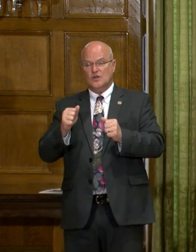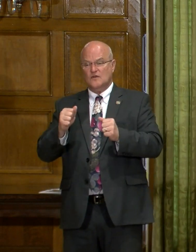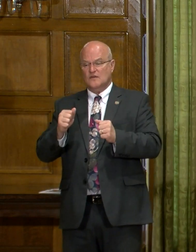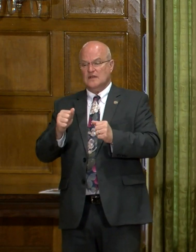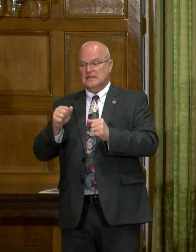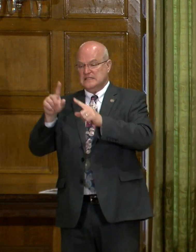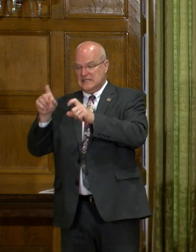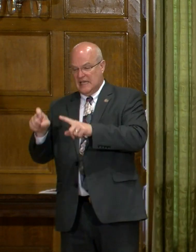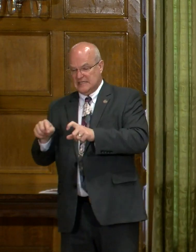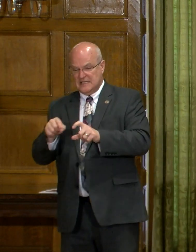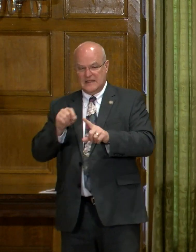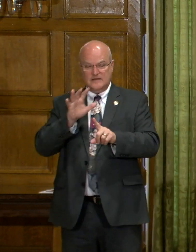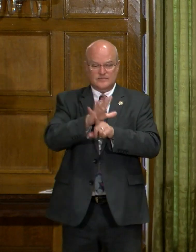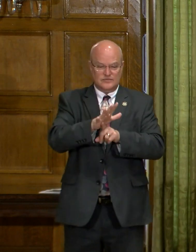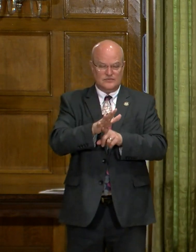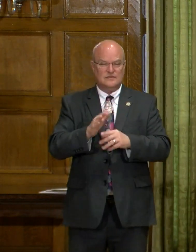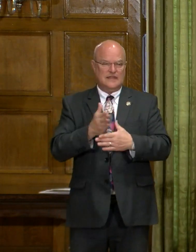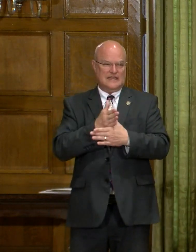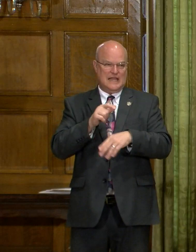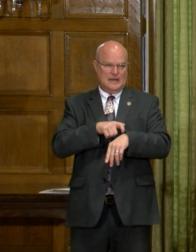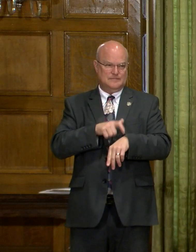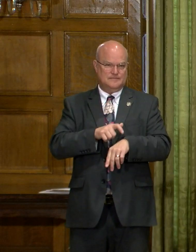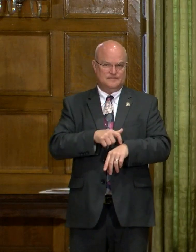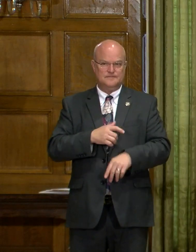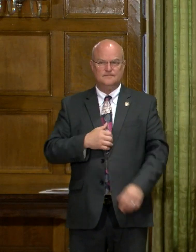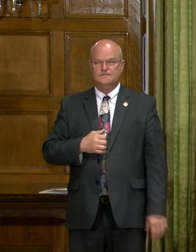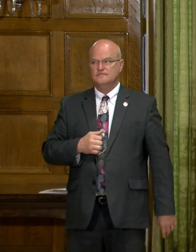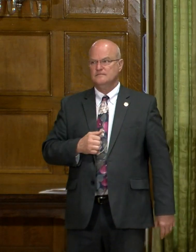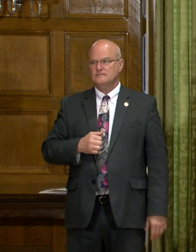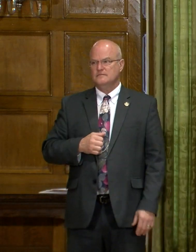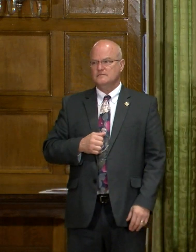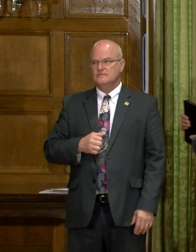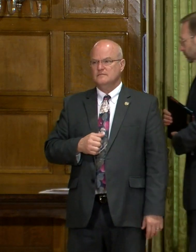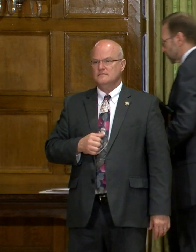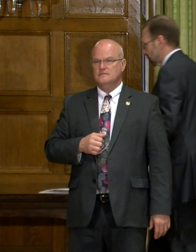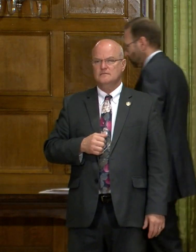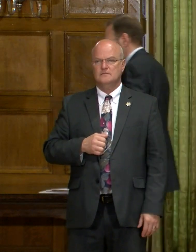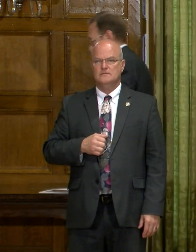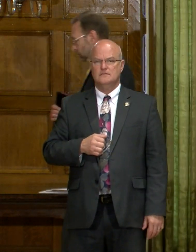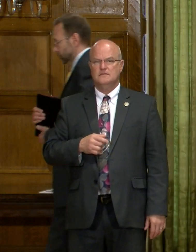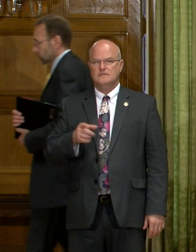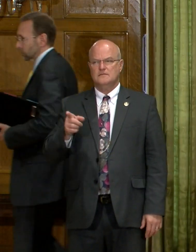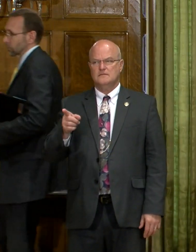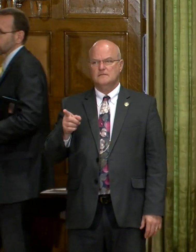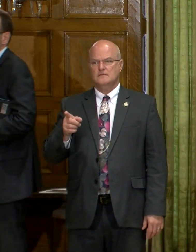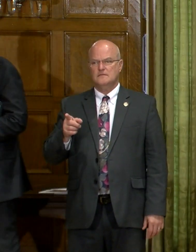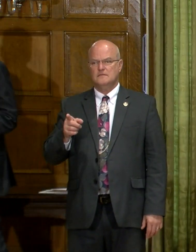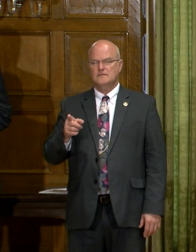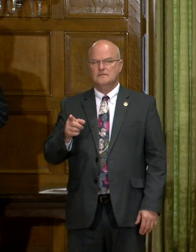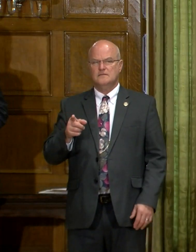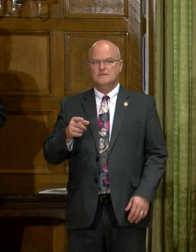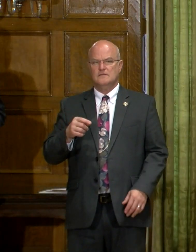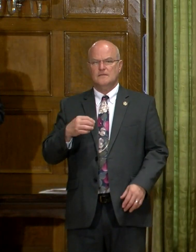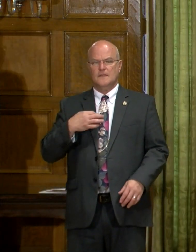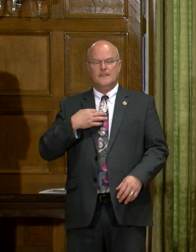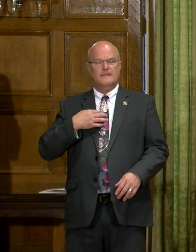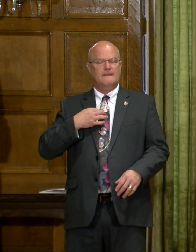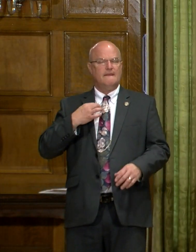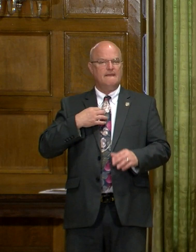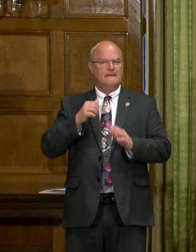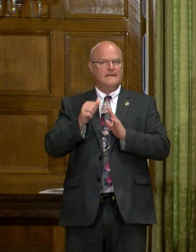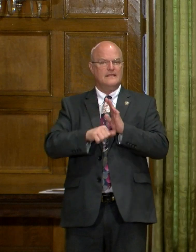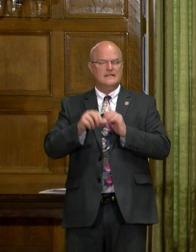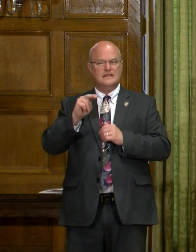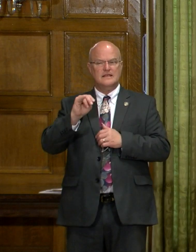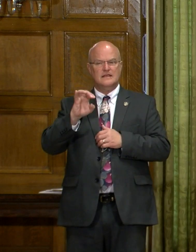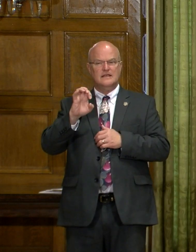become infected in that period of time. Yes. This is a follow-up question to the elective surgeries. This is